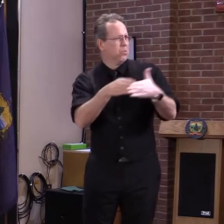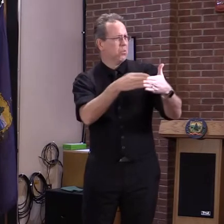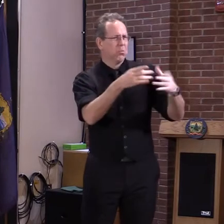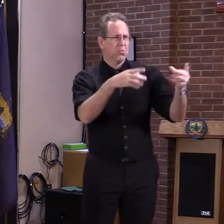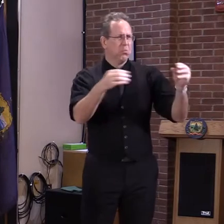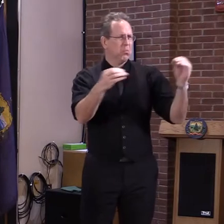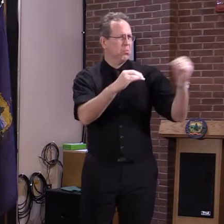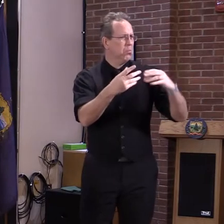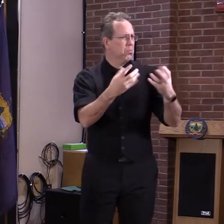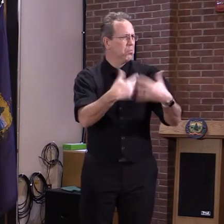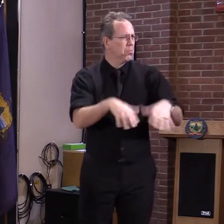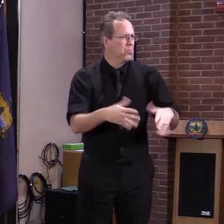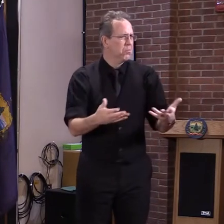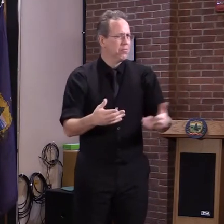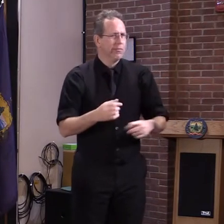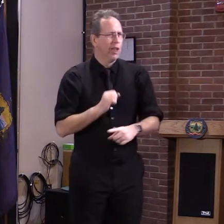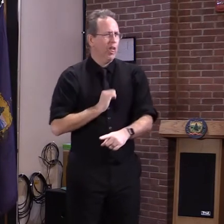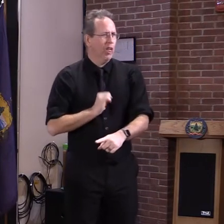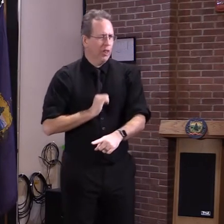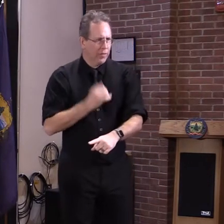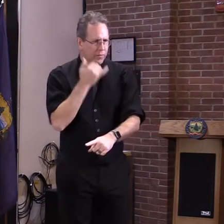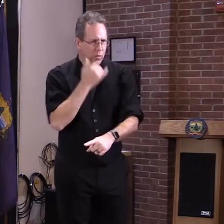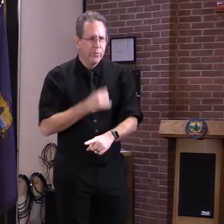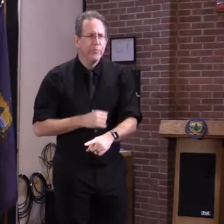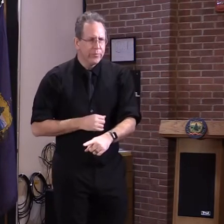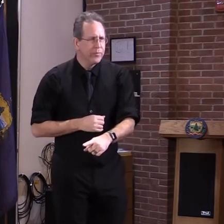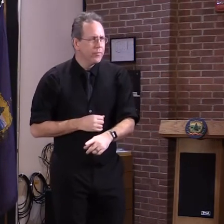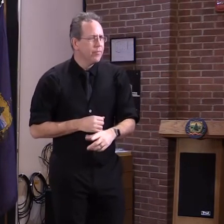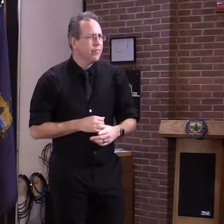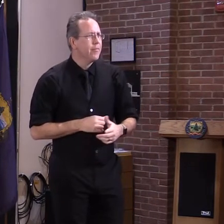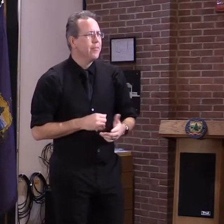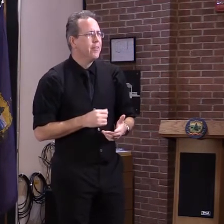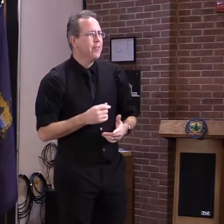what problem. You okay there, Tom?